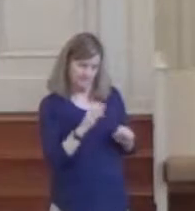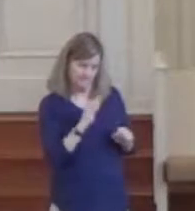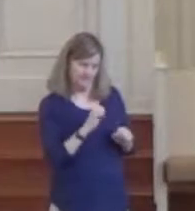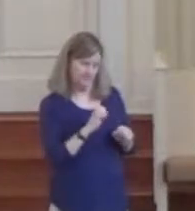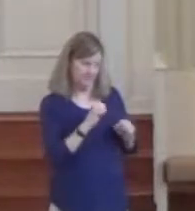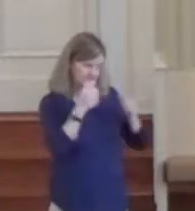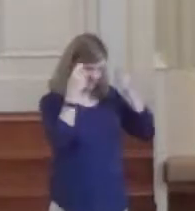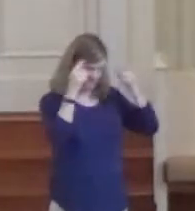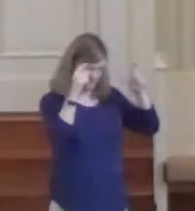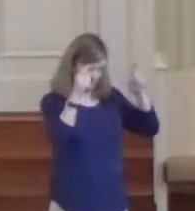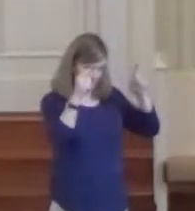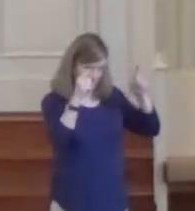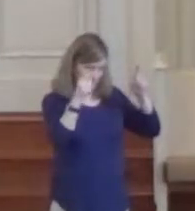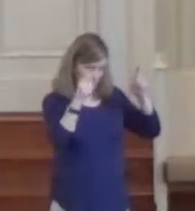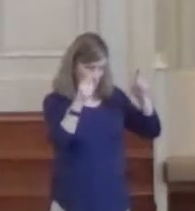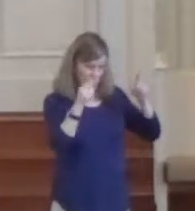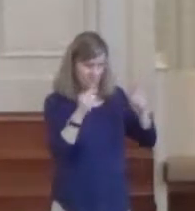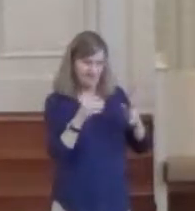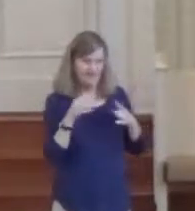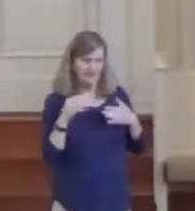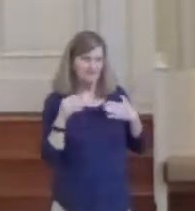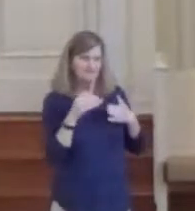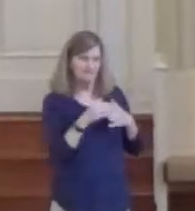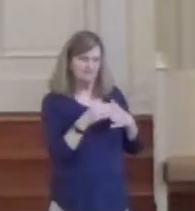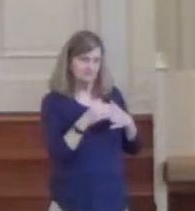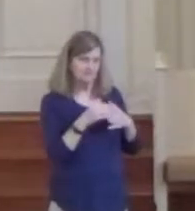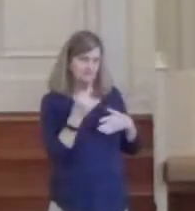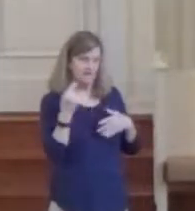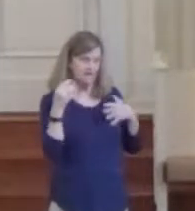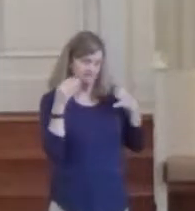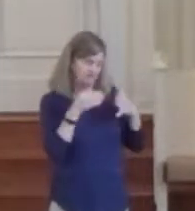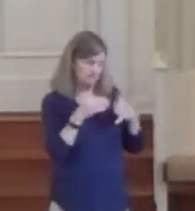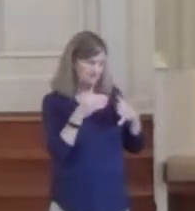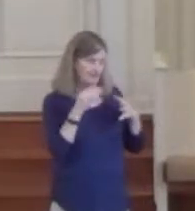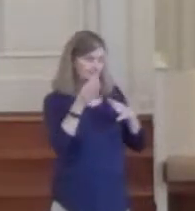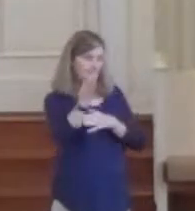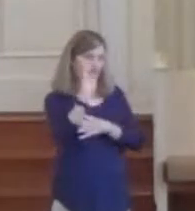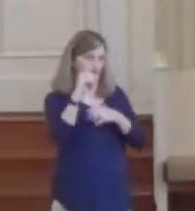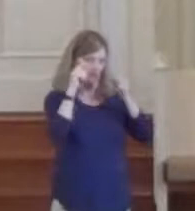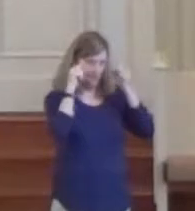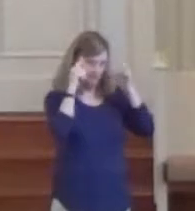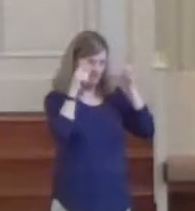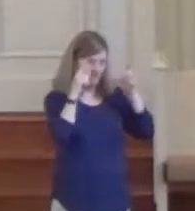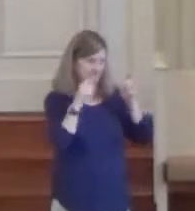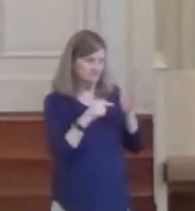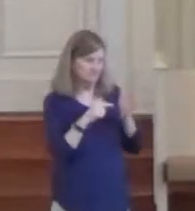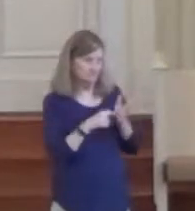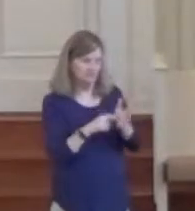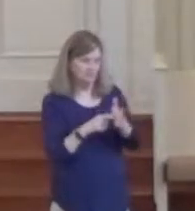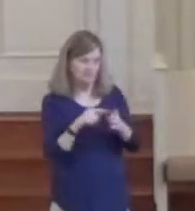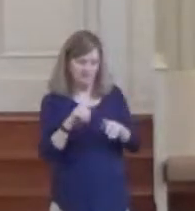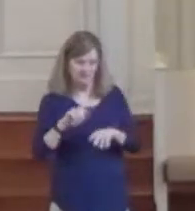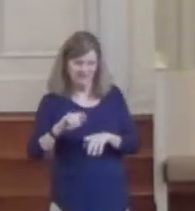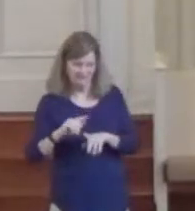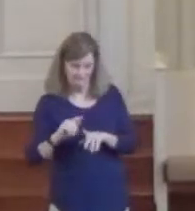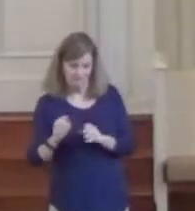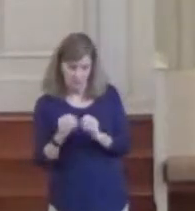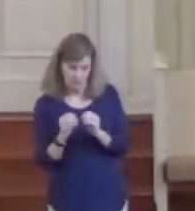It's attractive to me to only focus on that, which is why I'm so grateful that God opened my eyes and showed me something else that I did not